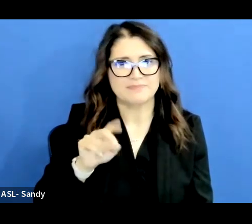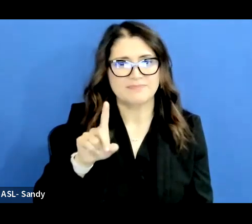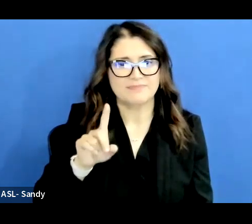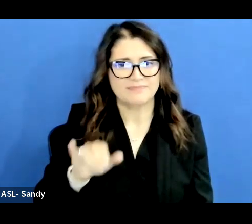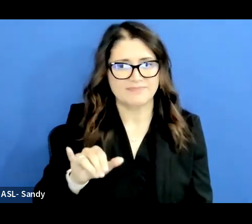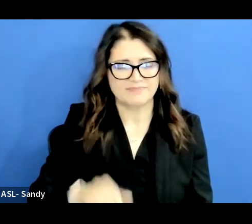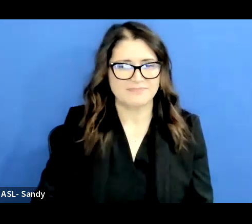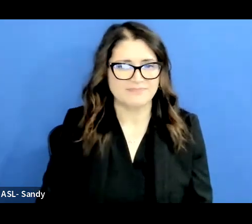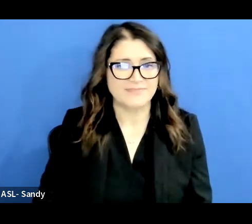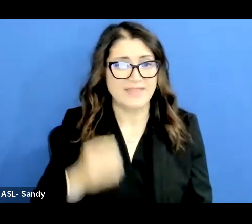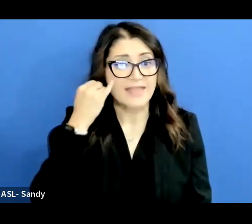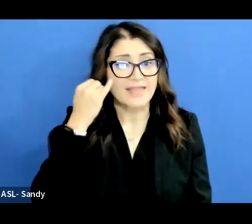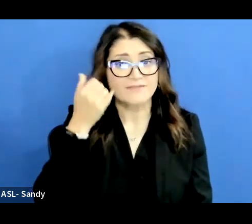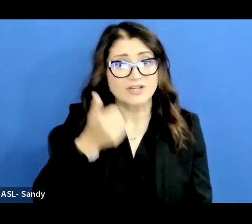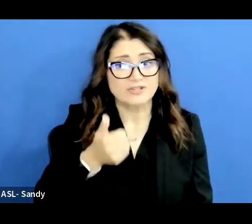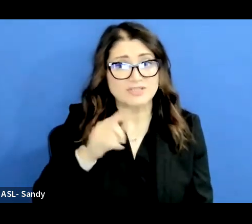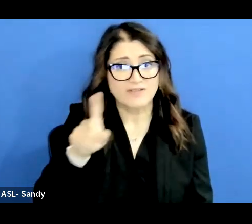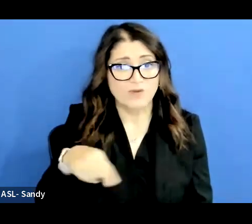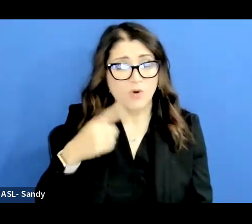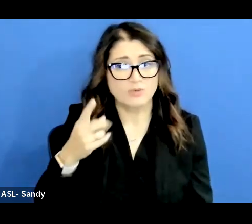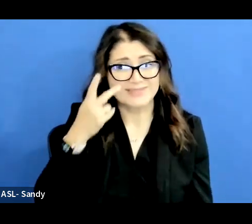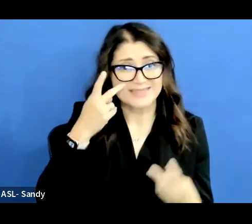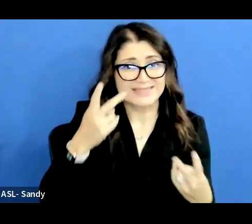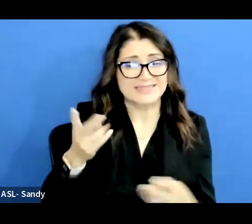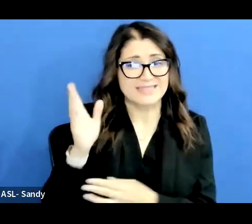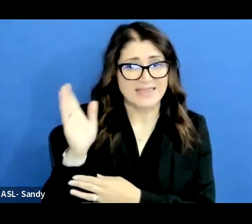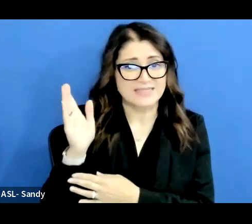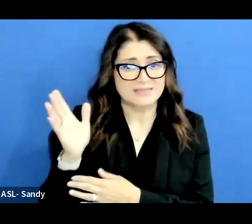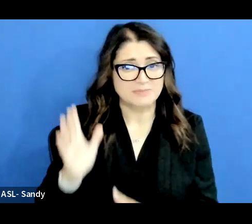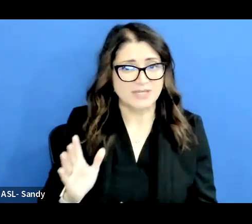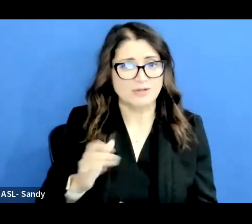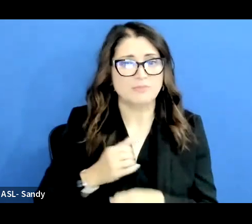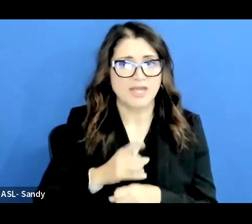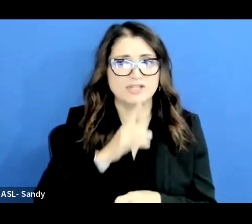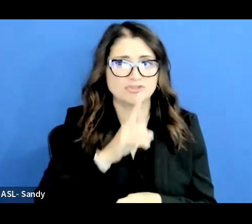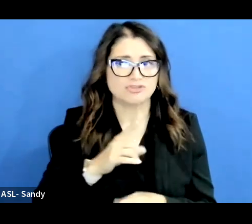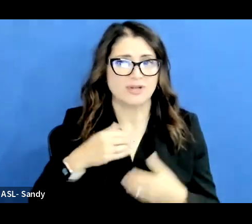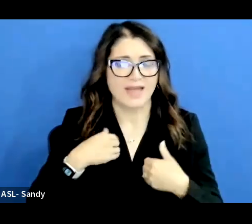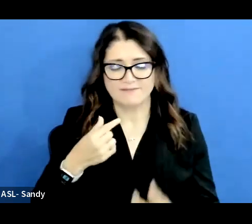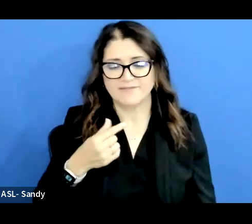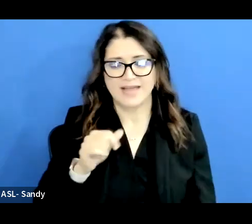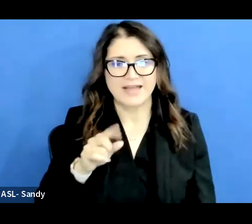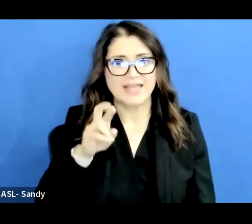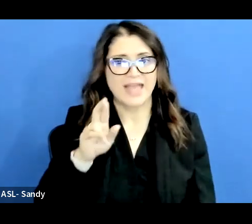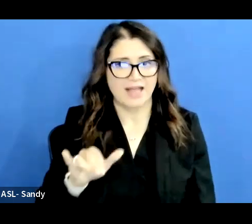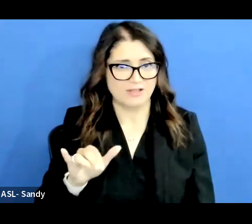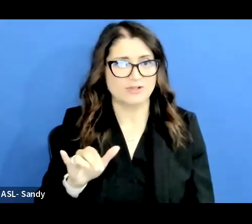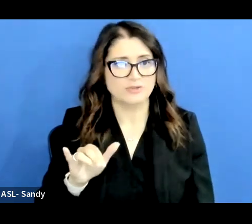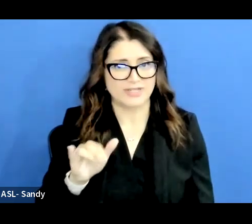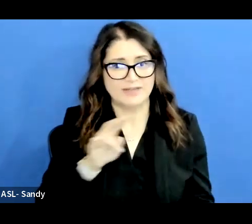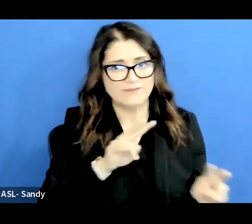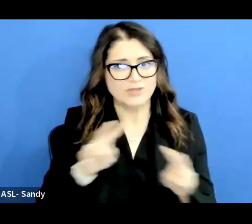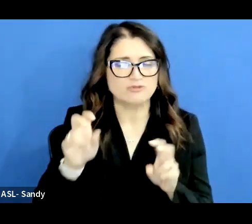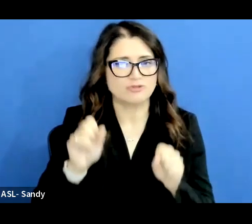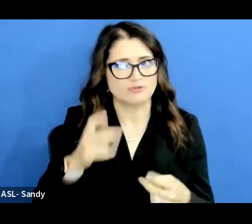If you are only able to see the speaker, make sure you are in gallery view so you can see the